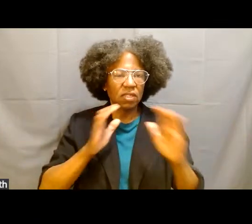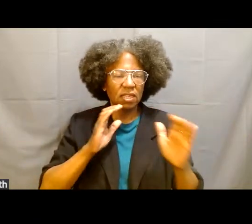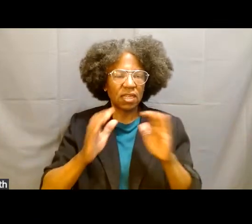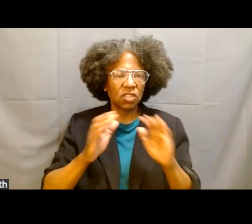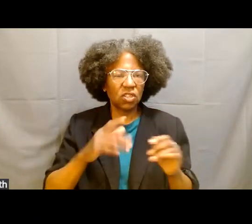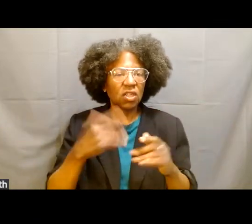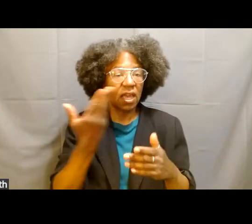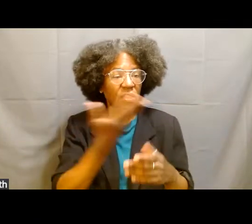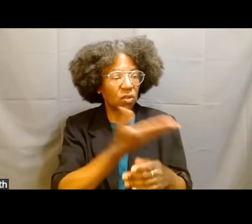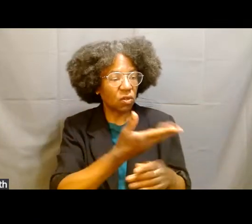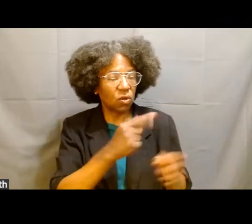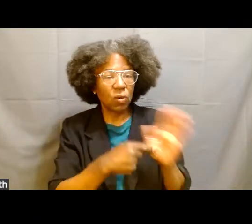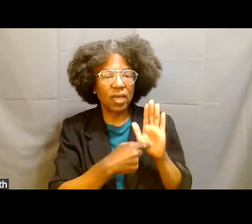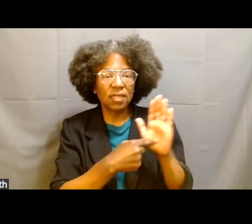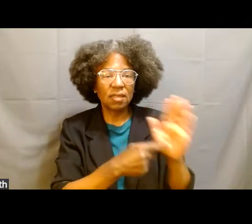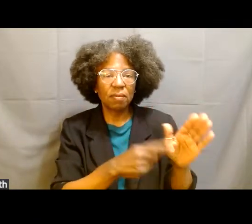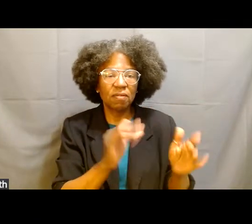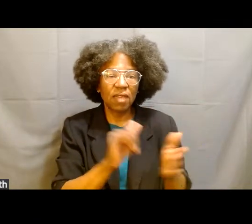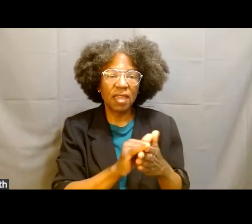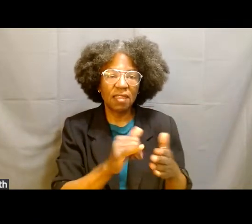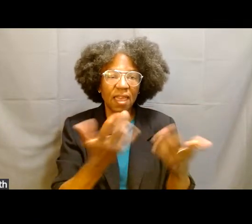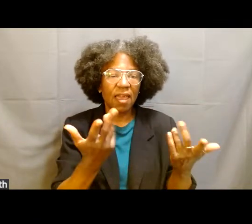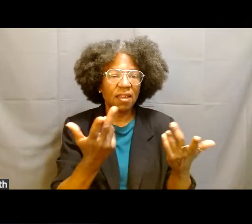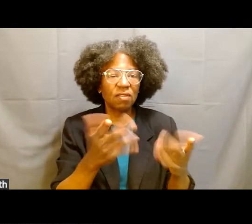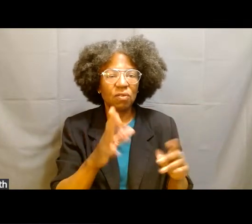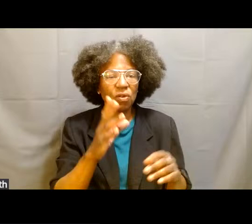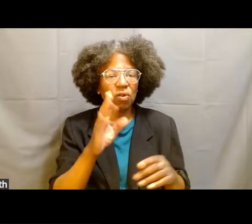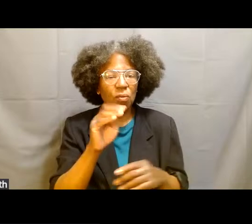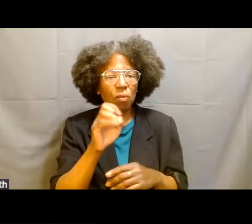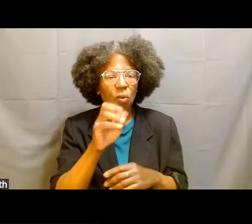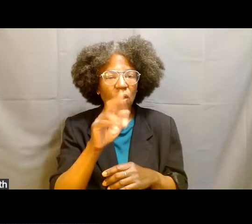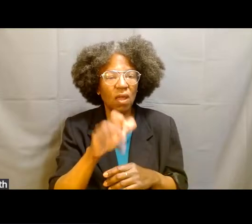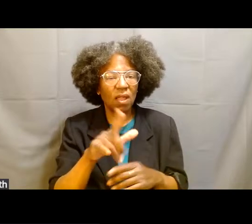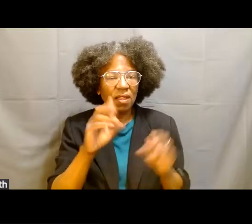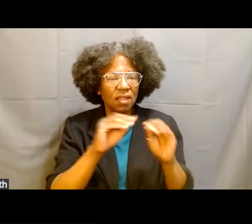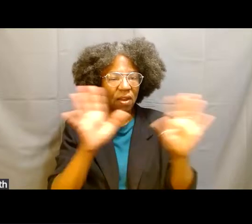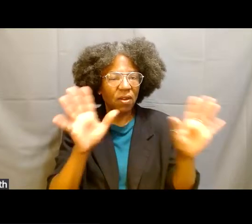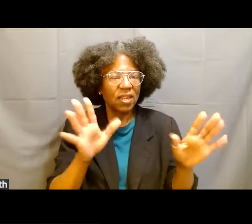clarity and courage this week, so thank you again.